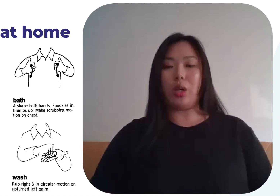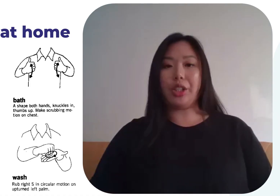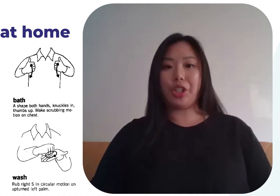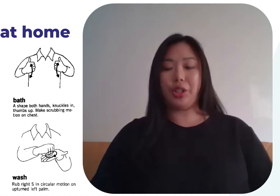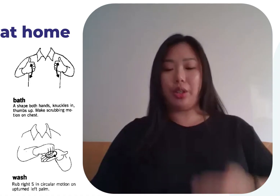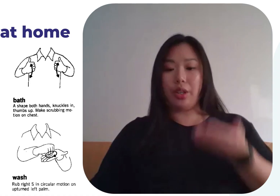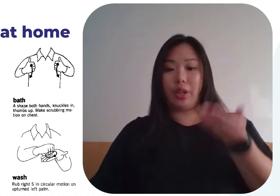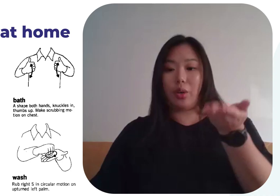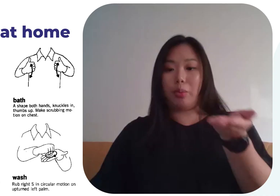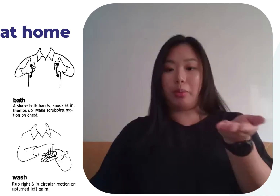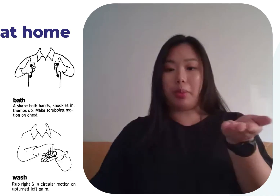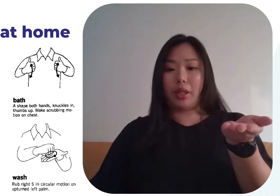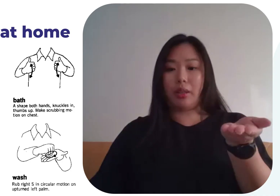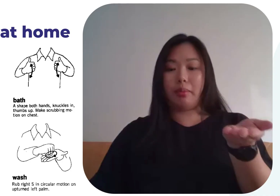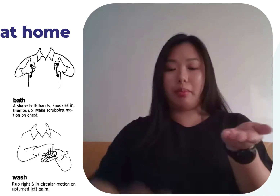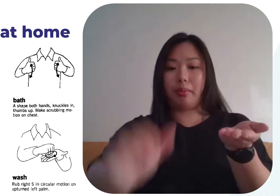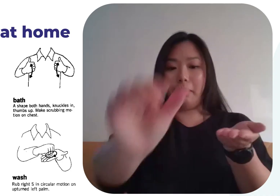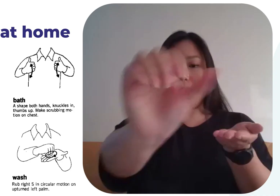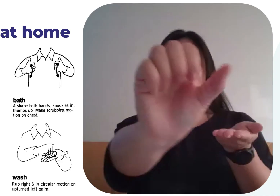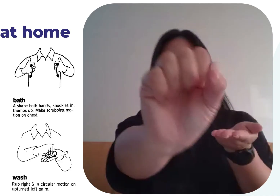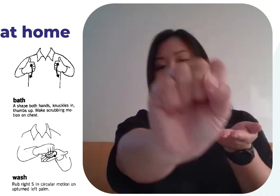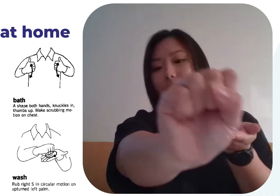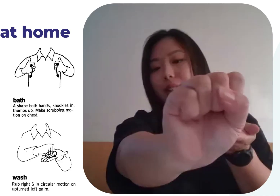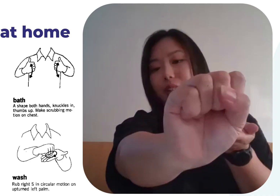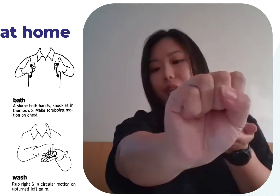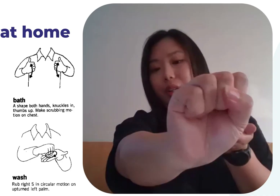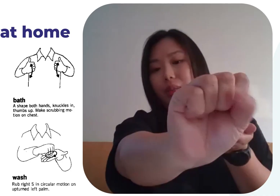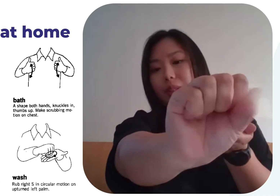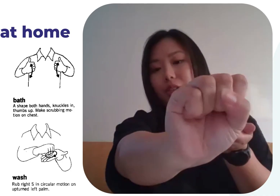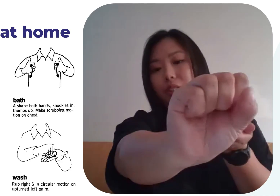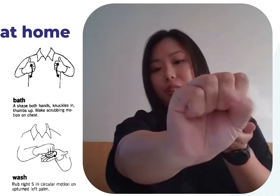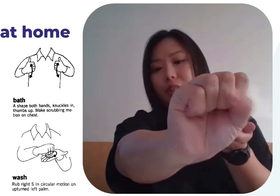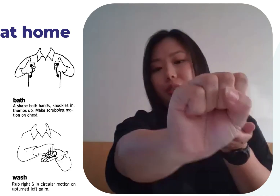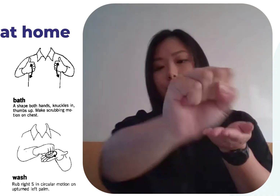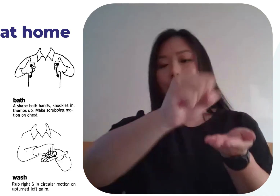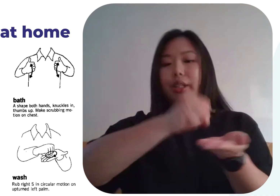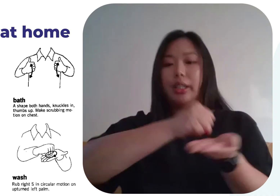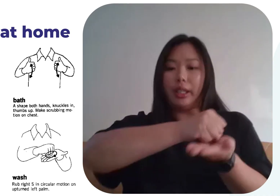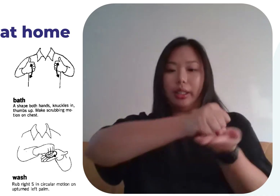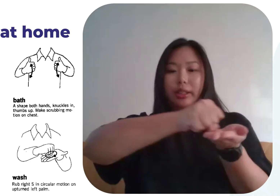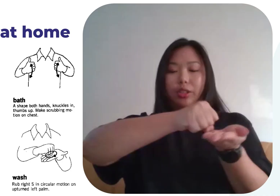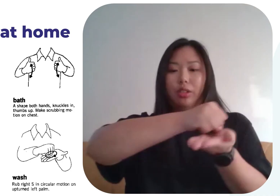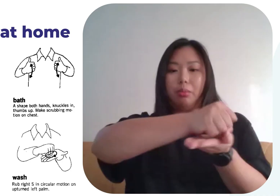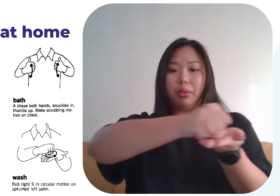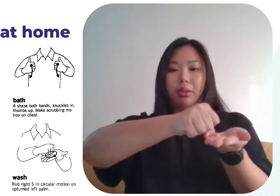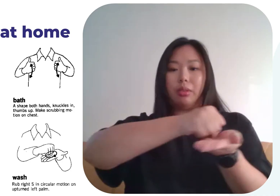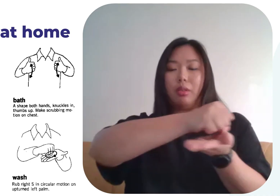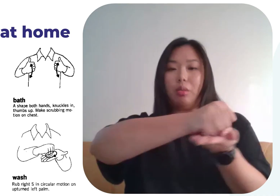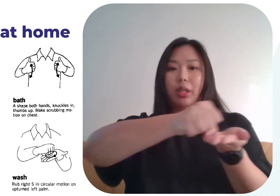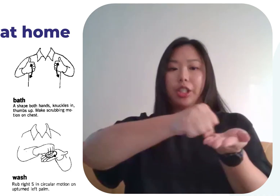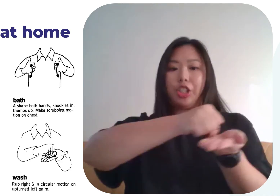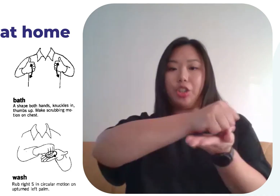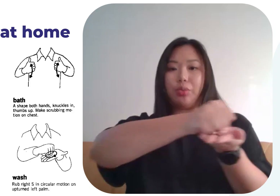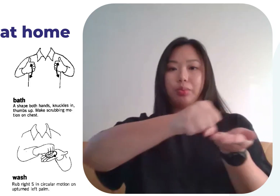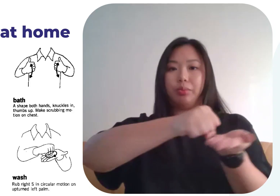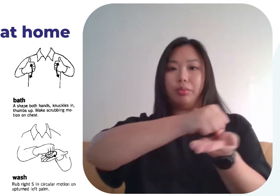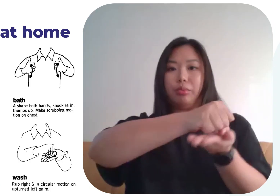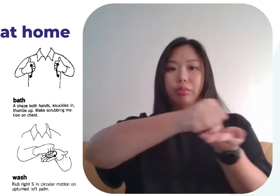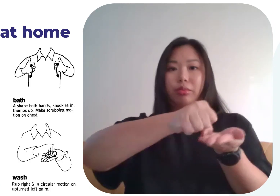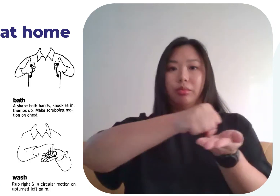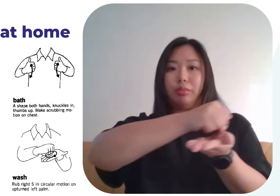And wash, open palm, you make an S so your thumb is crossed over, and scrub.